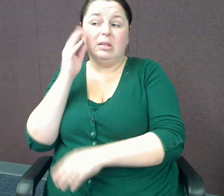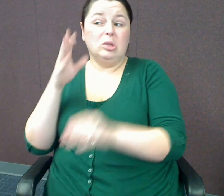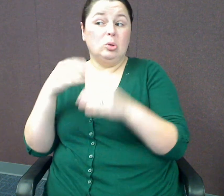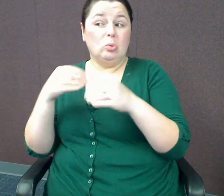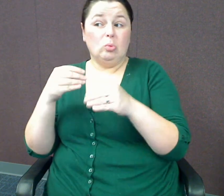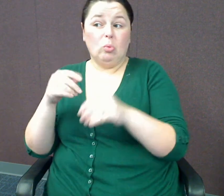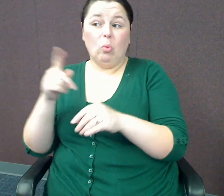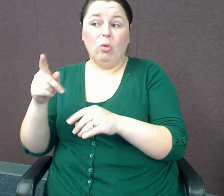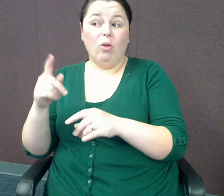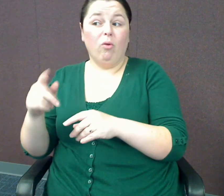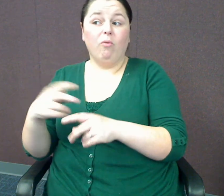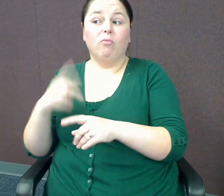last 3 years.